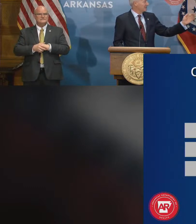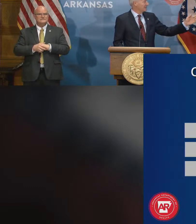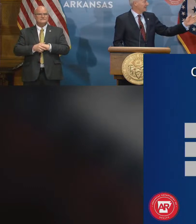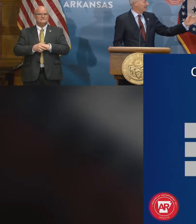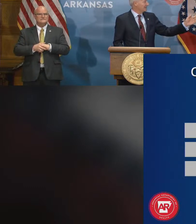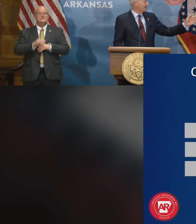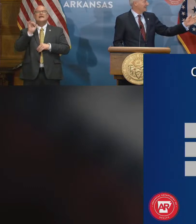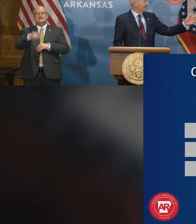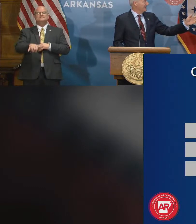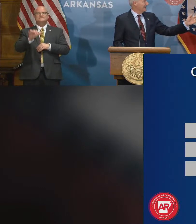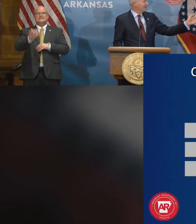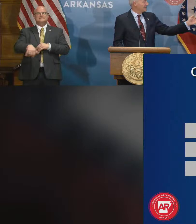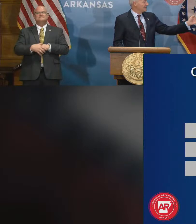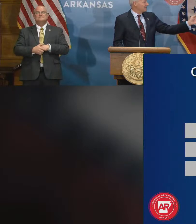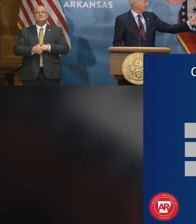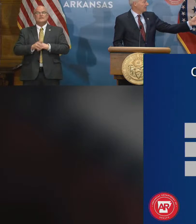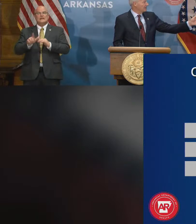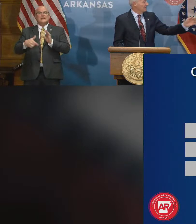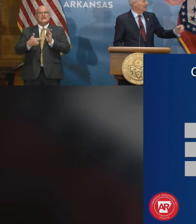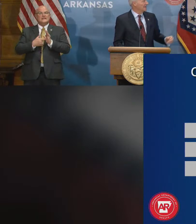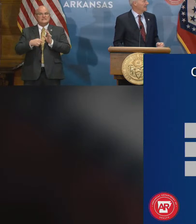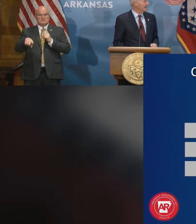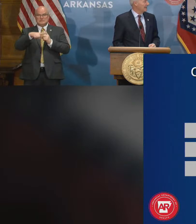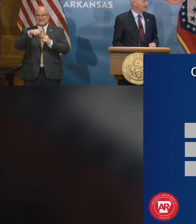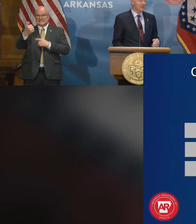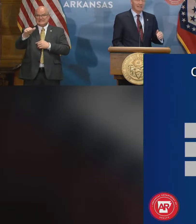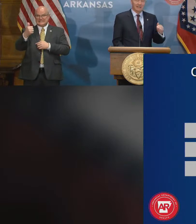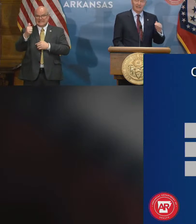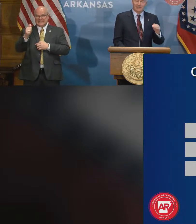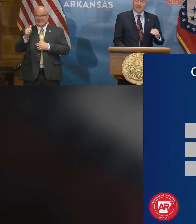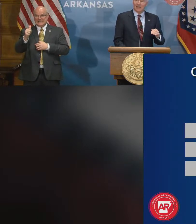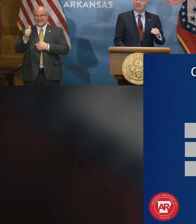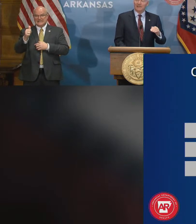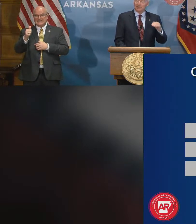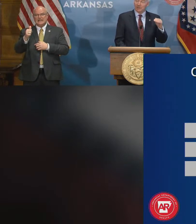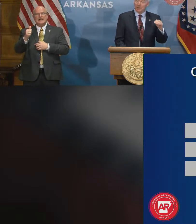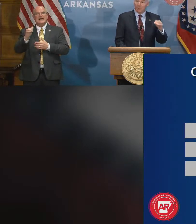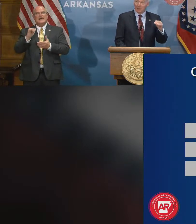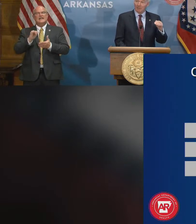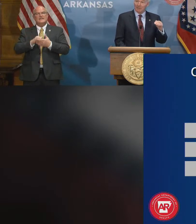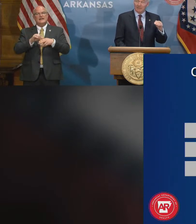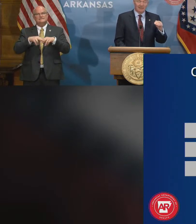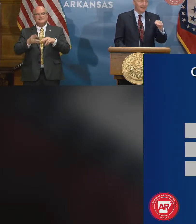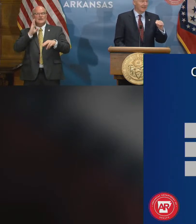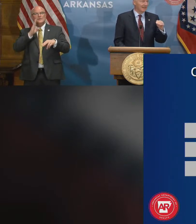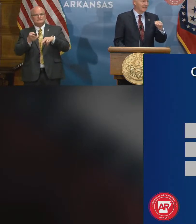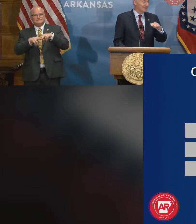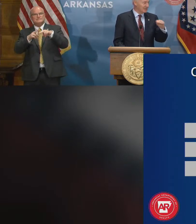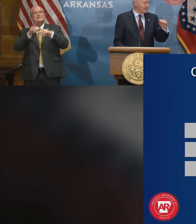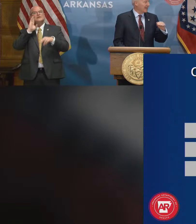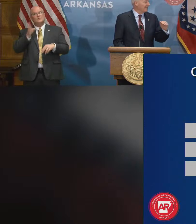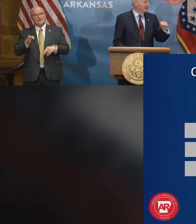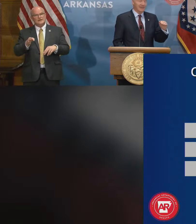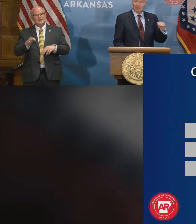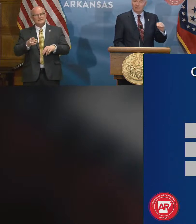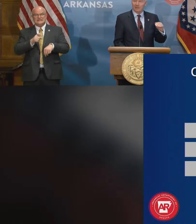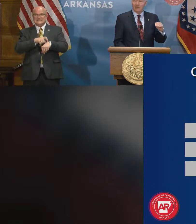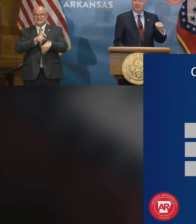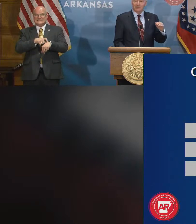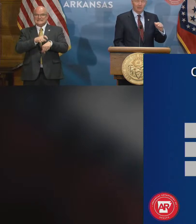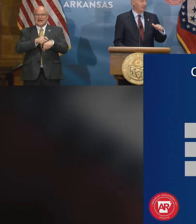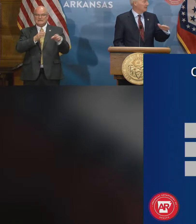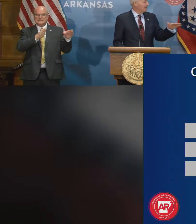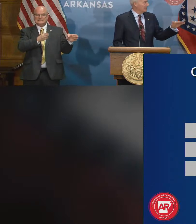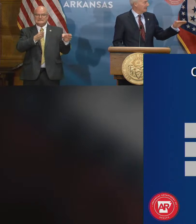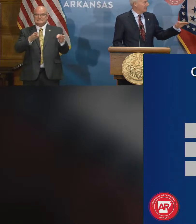let's start right here. This is plus 10 in deaths. It's down. That's going to go up. There's a timing issue